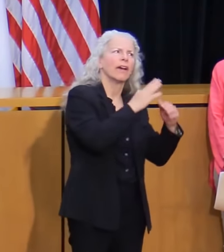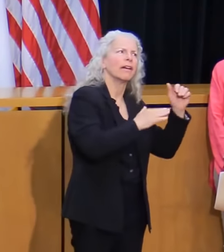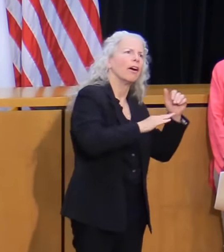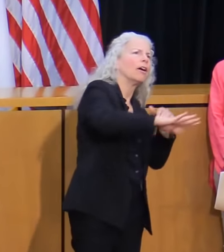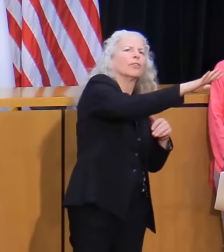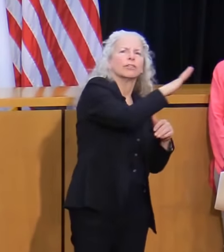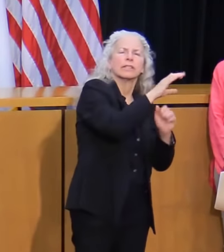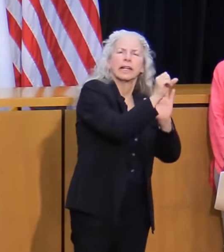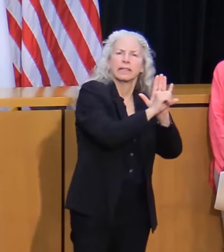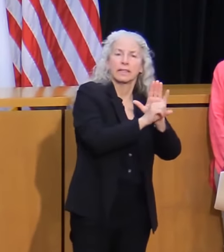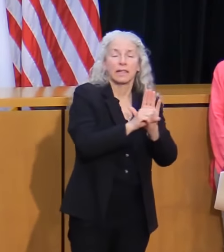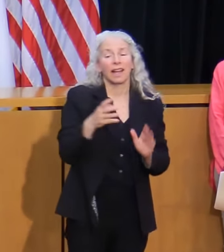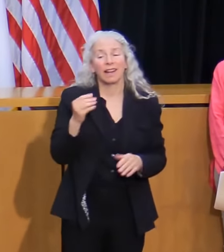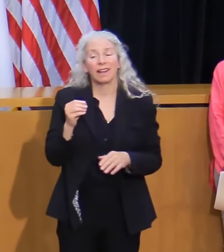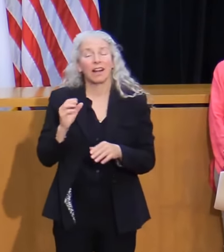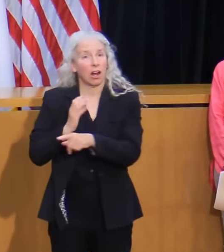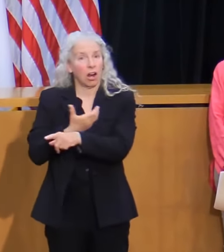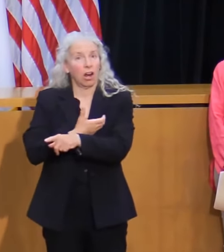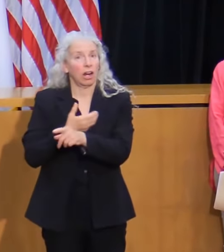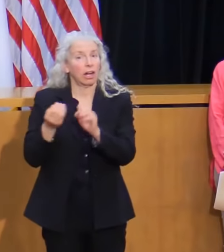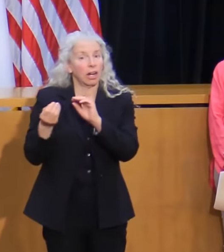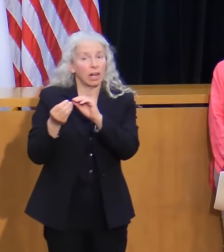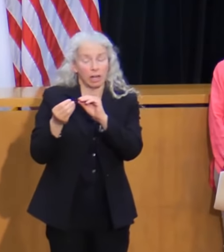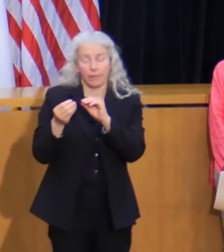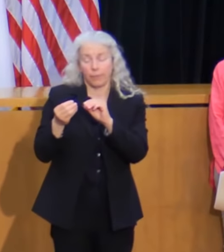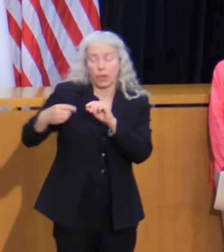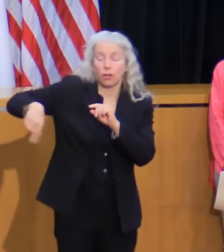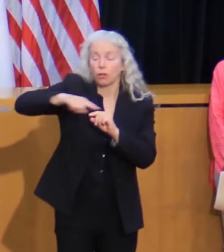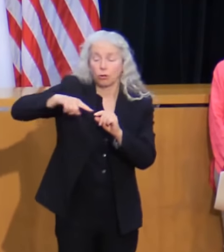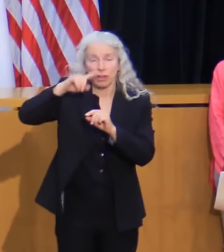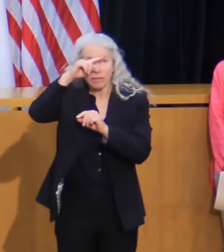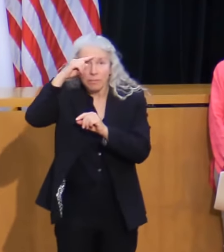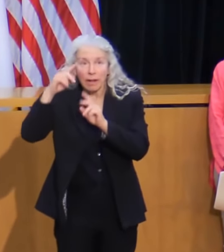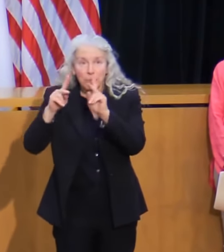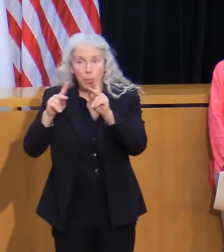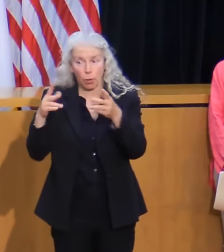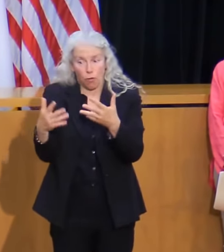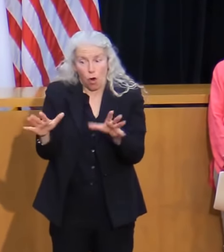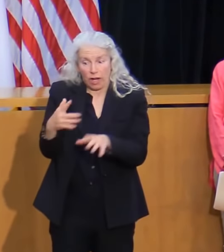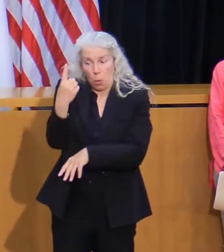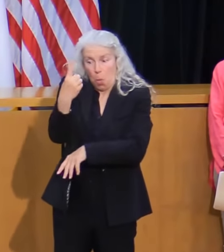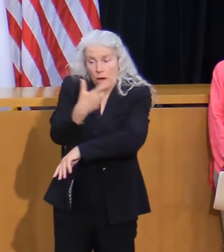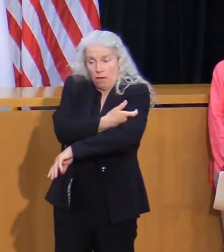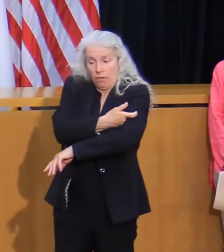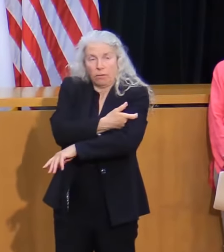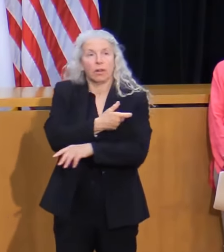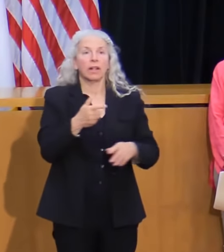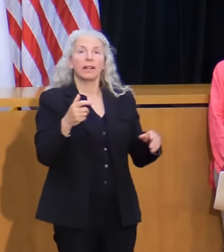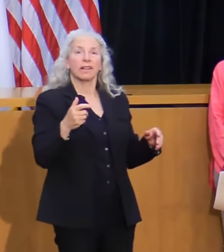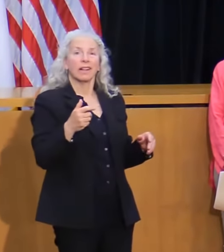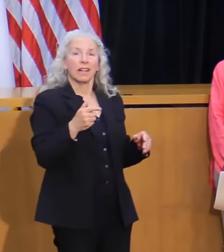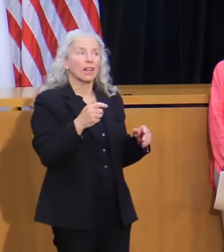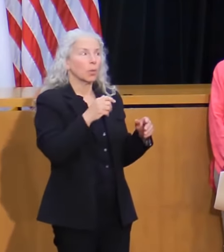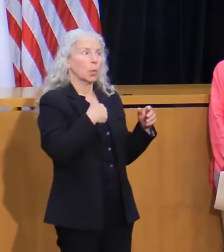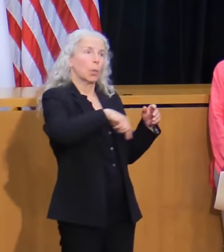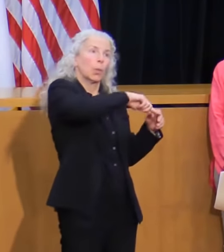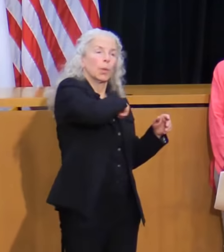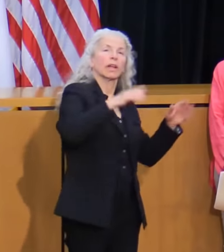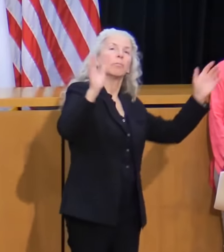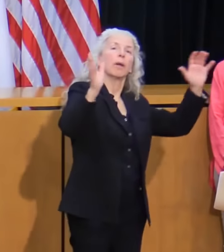of the percentage of Black residents who've received at least one dose here in Massachusetts. We've also been tremendously successful